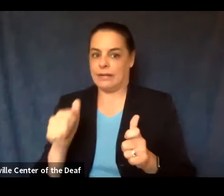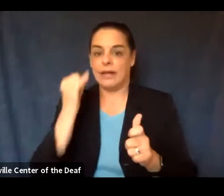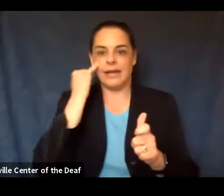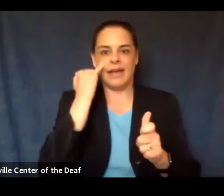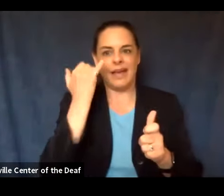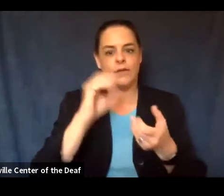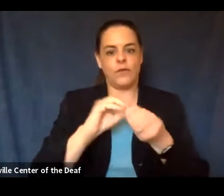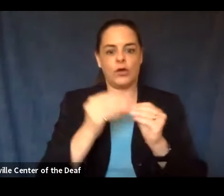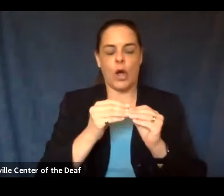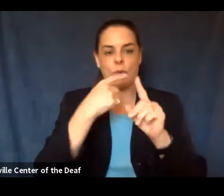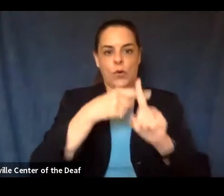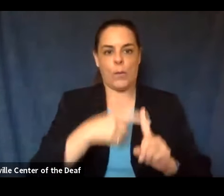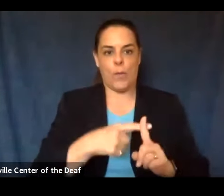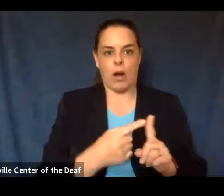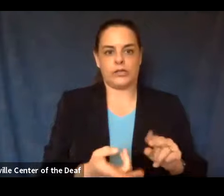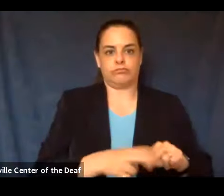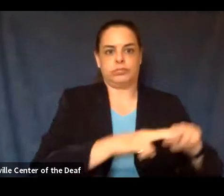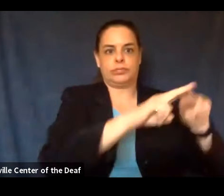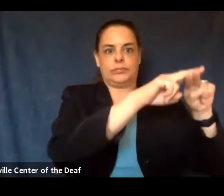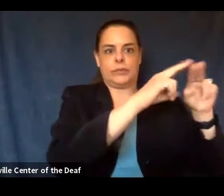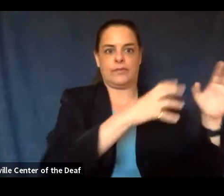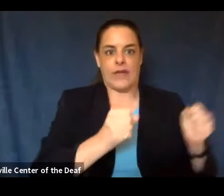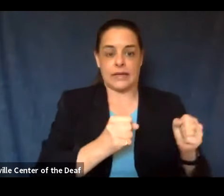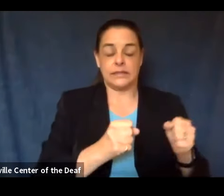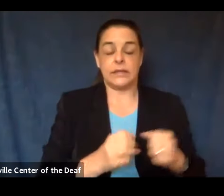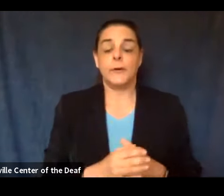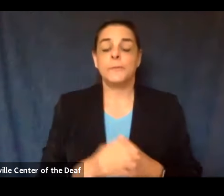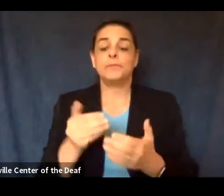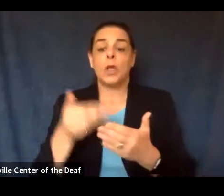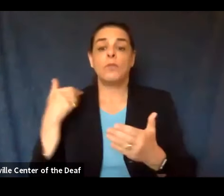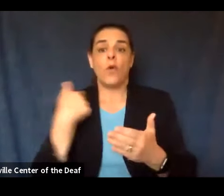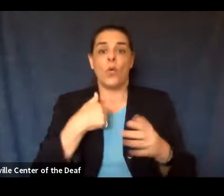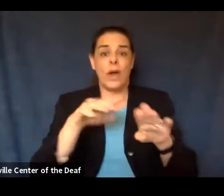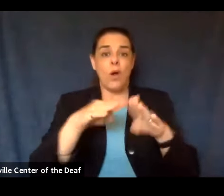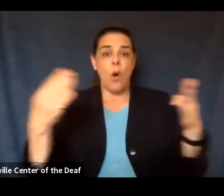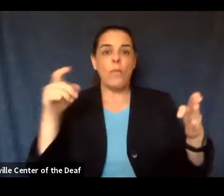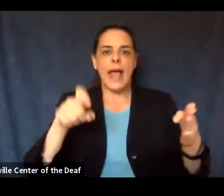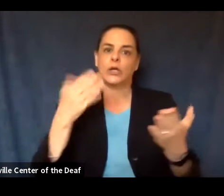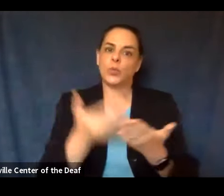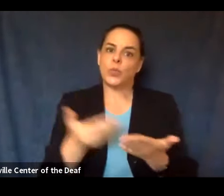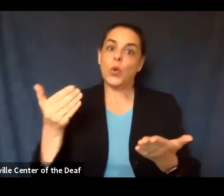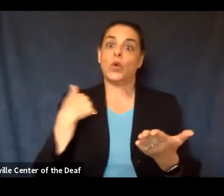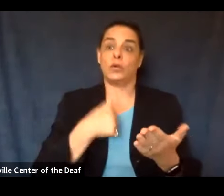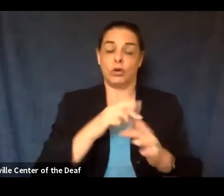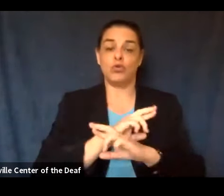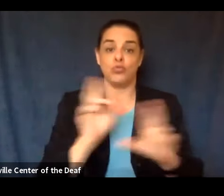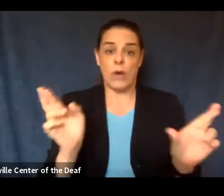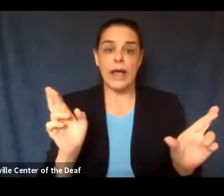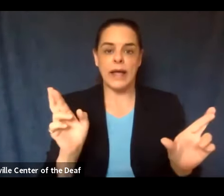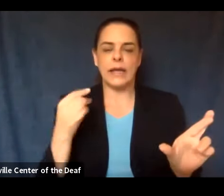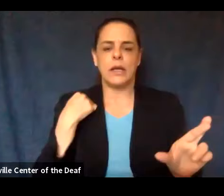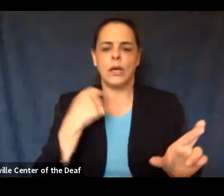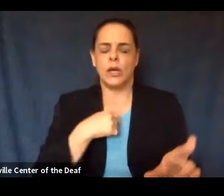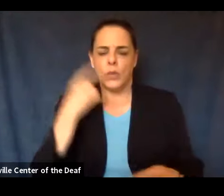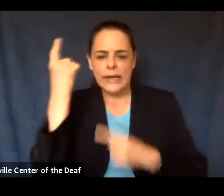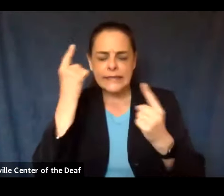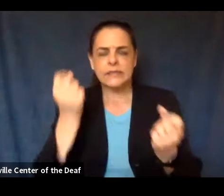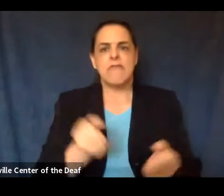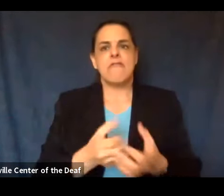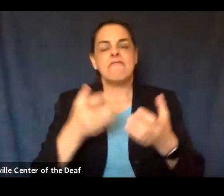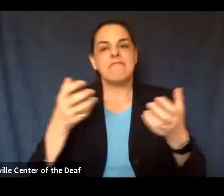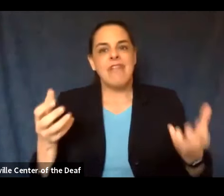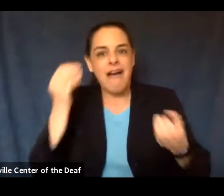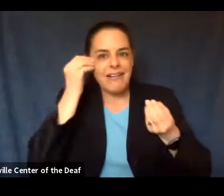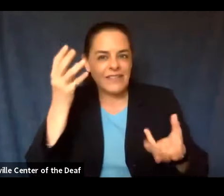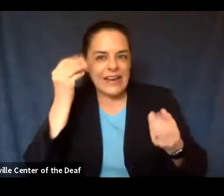But prior to reopening, we had to prove to ourselves that we were ready. We looked at a lot of data that proved that to ourselves and